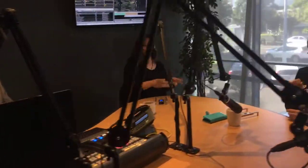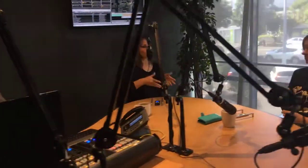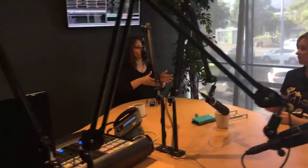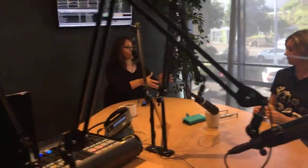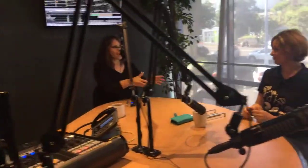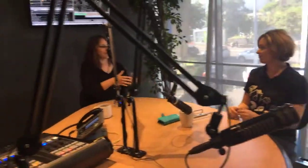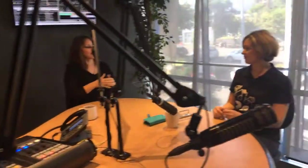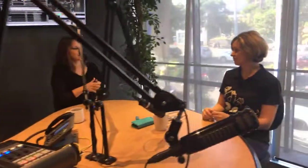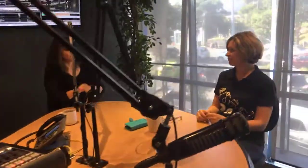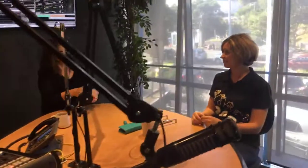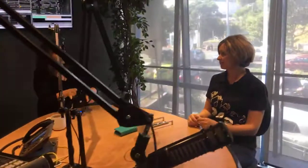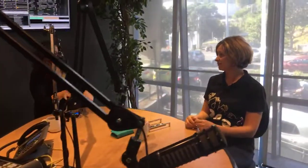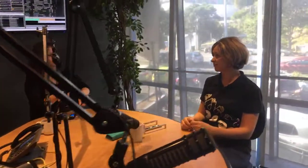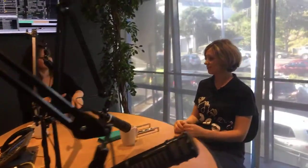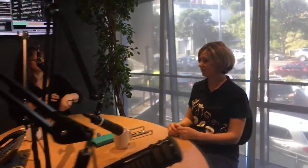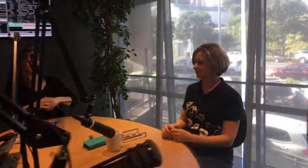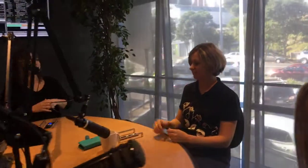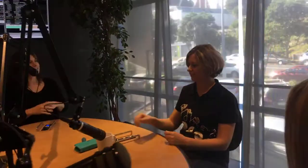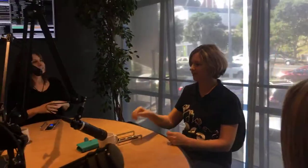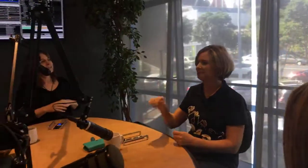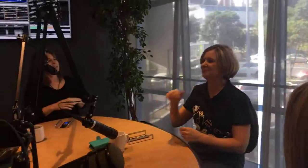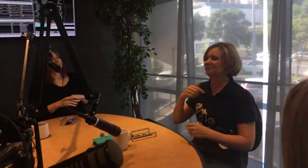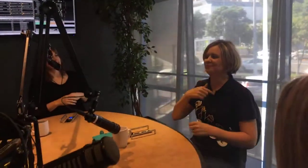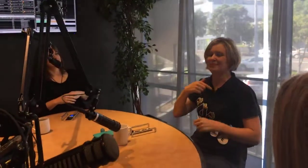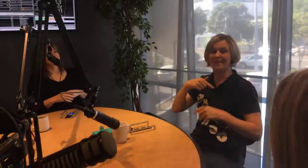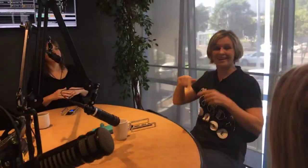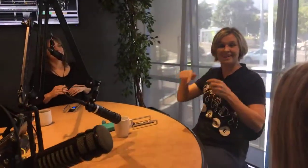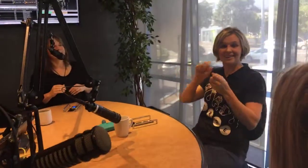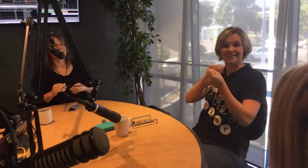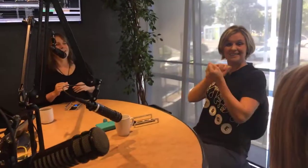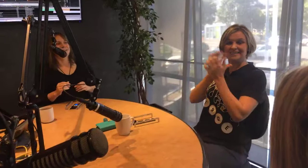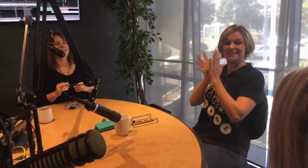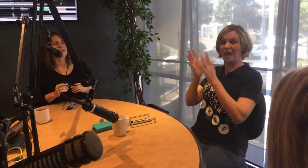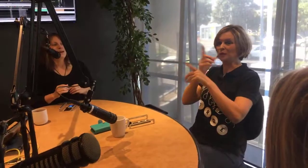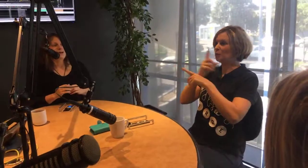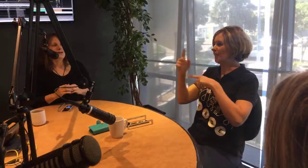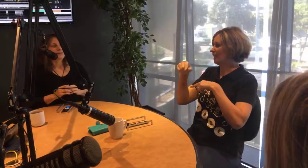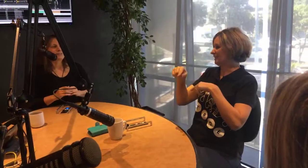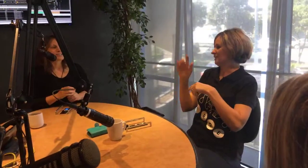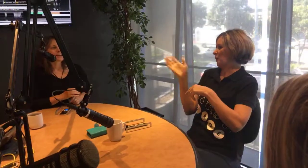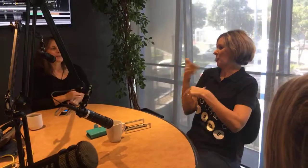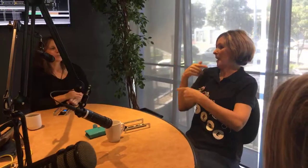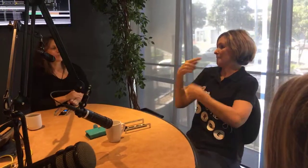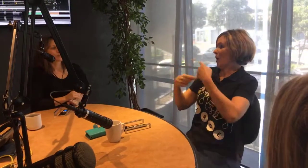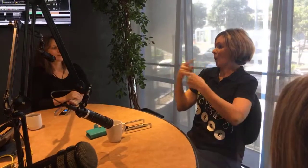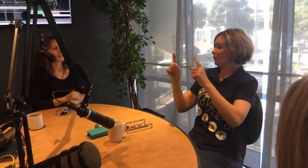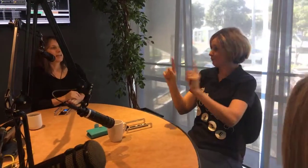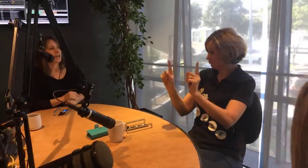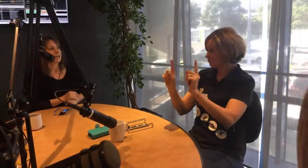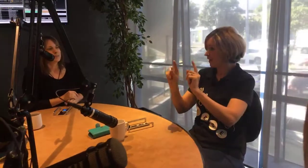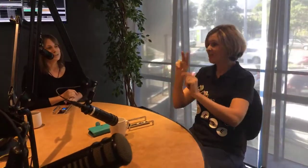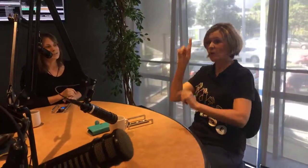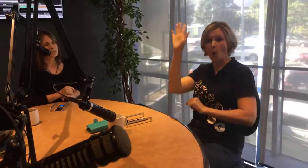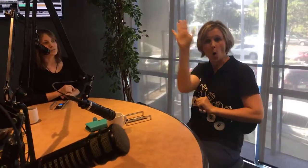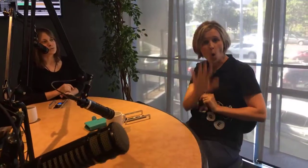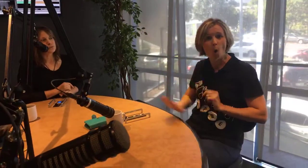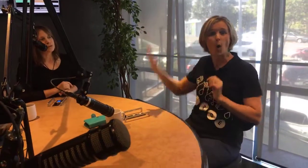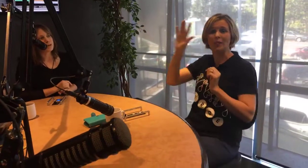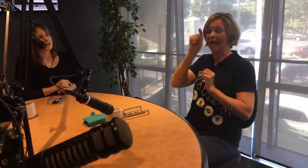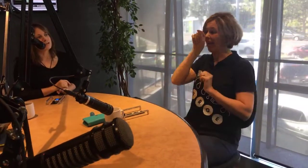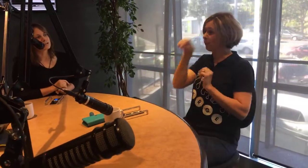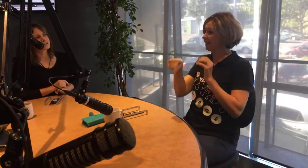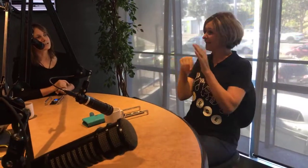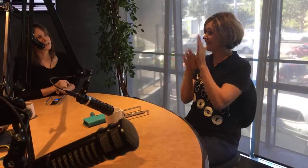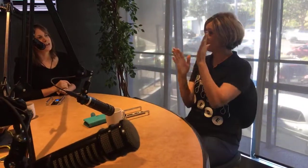people, this is our opportunity to have more of an understanding of how you live. Look, Sign Language Week is